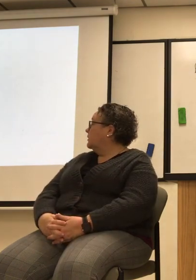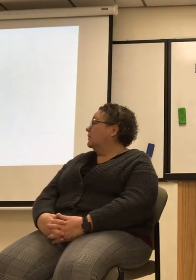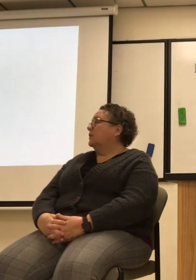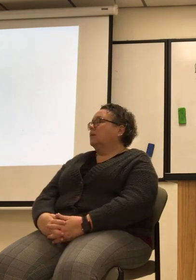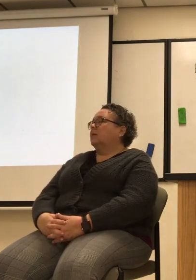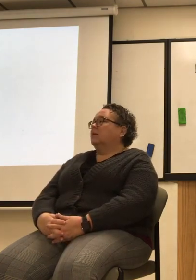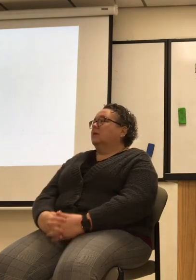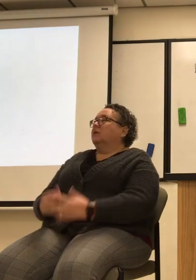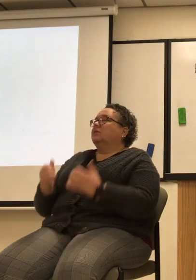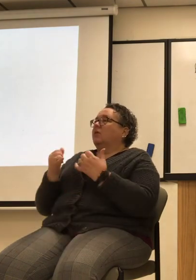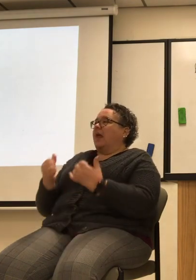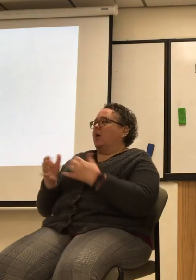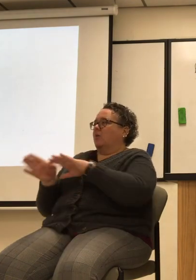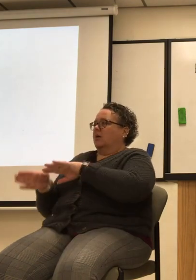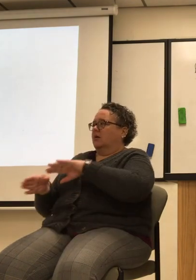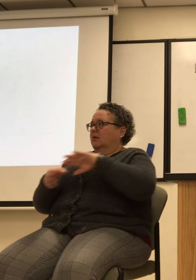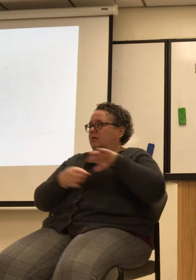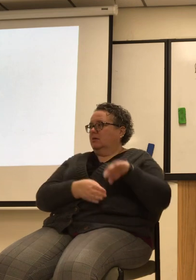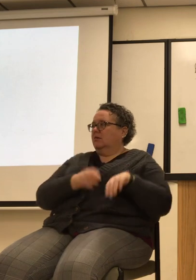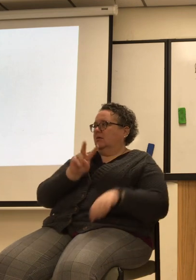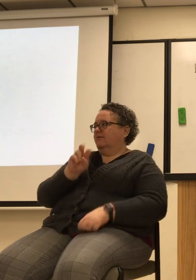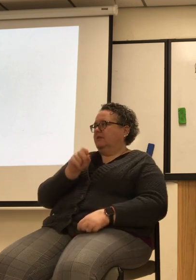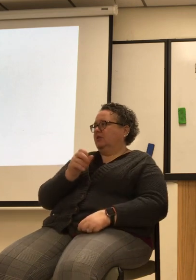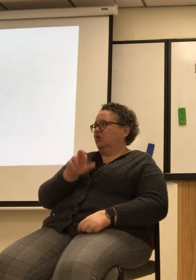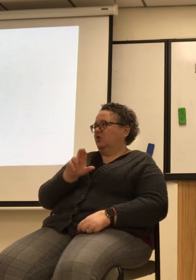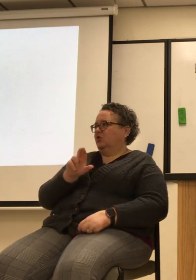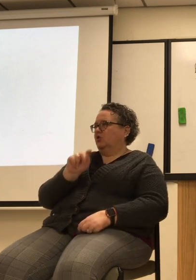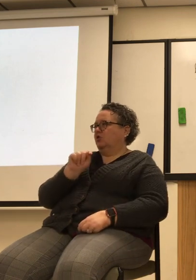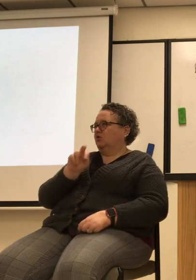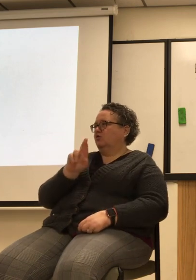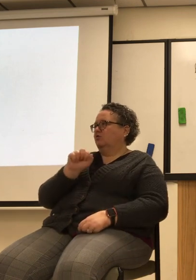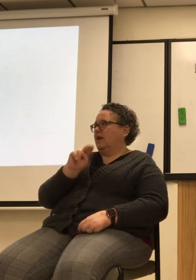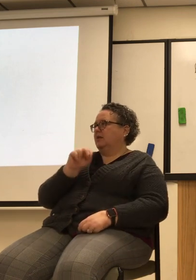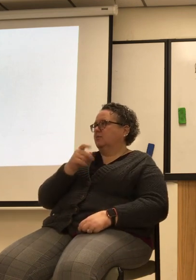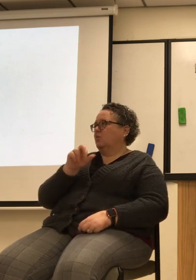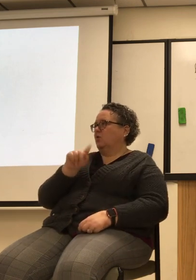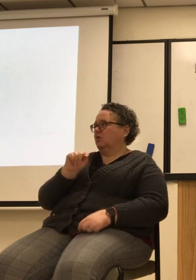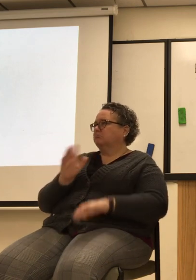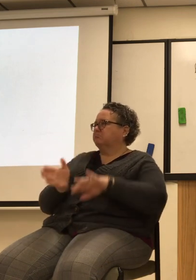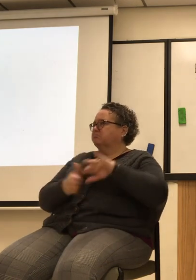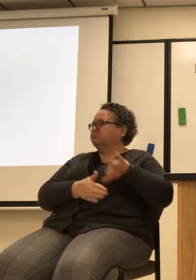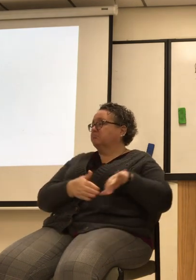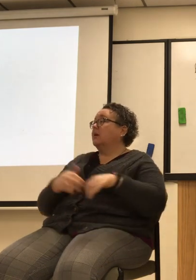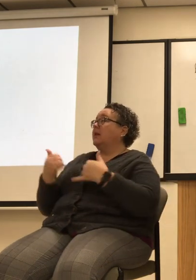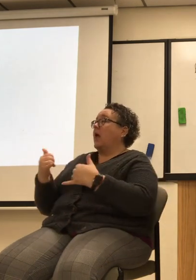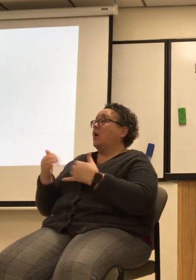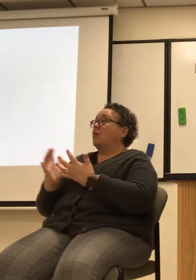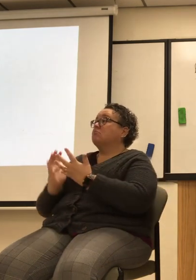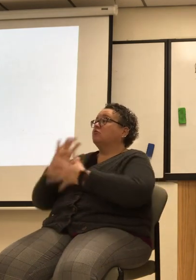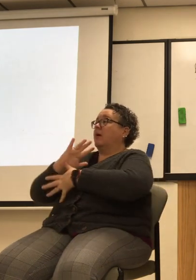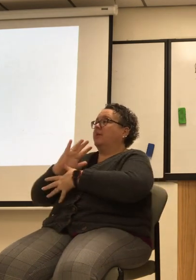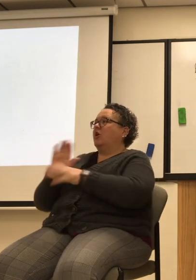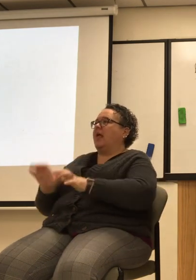So I'm going to move away from vesicular transport and talk about primary active transport.